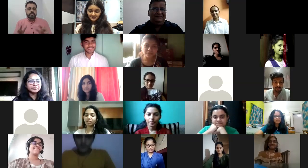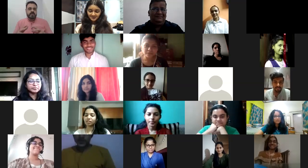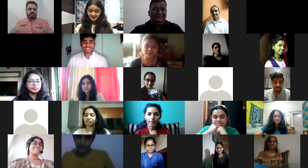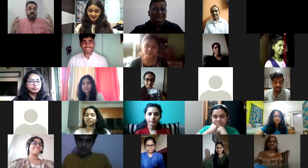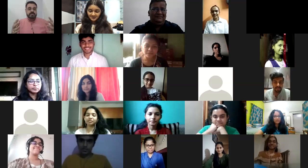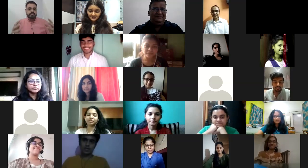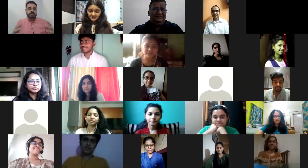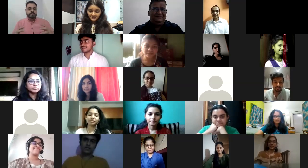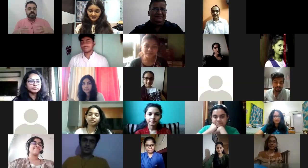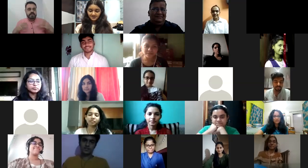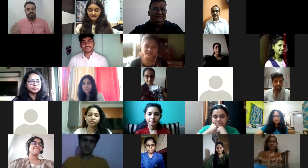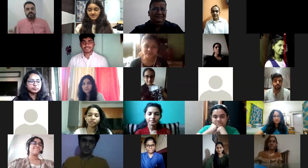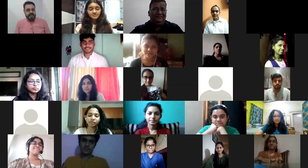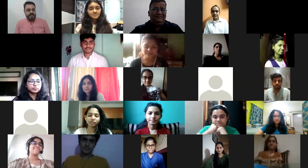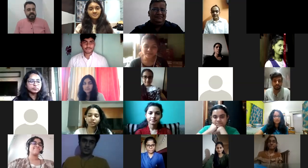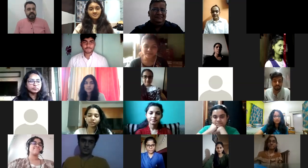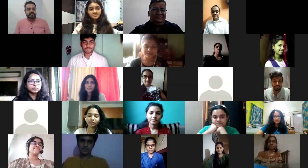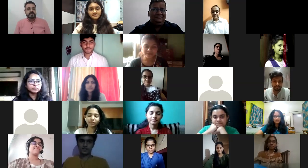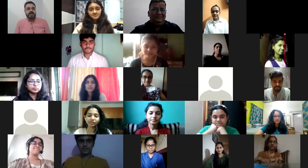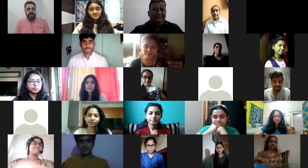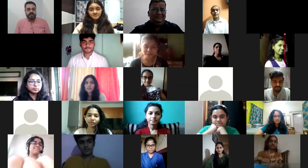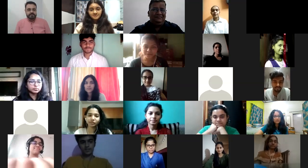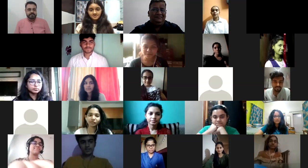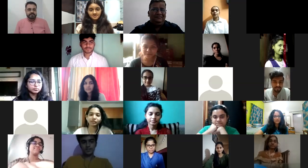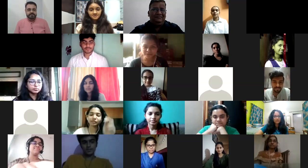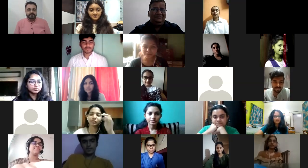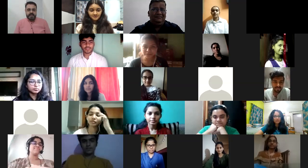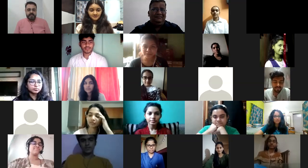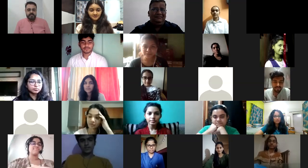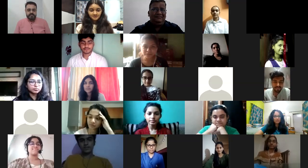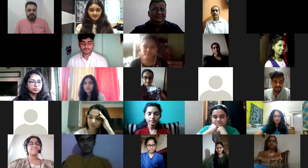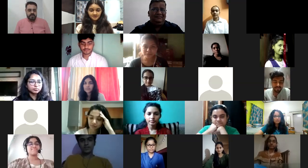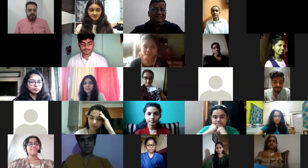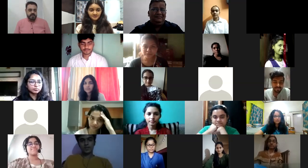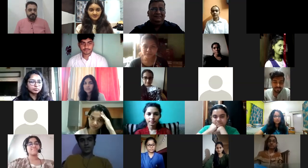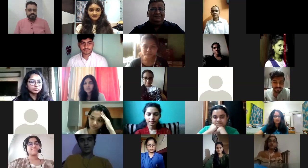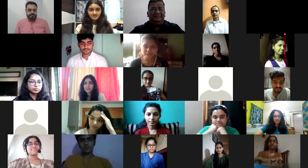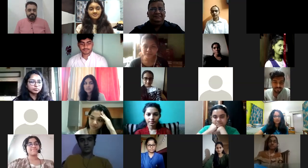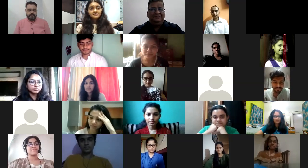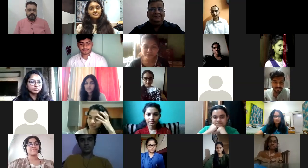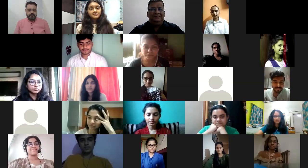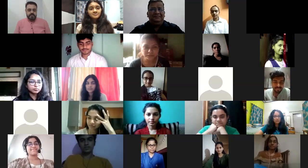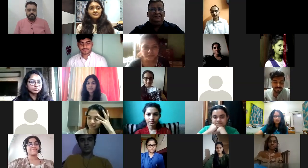college, classroom, each one is identified with a sign name, and which is not really.